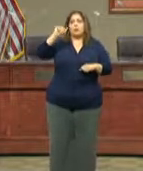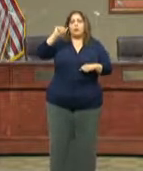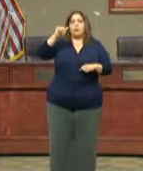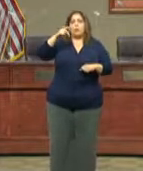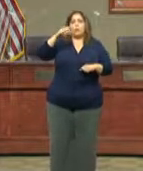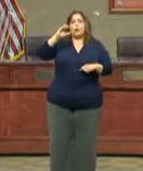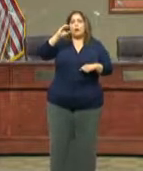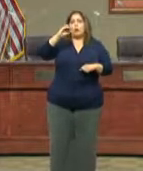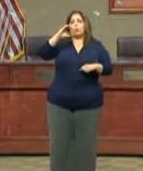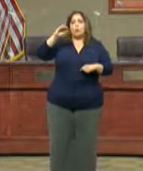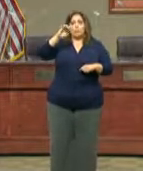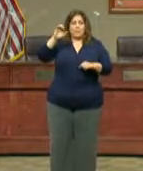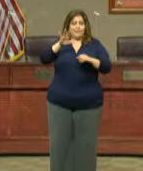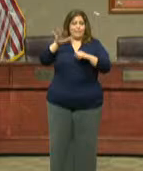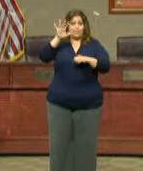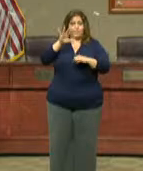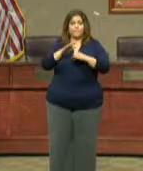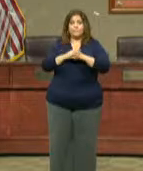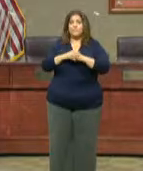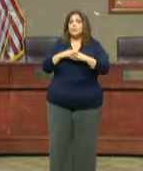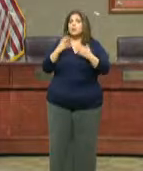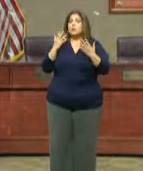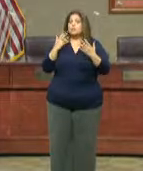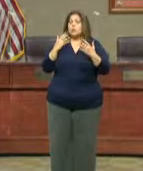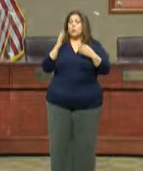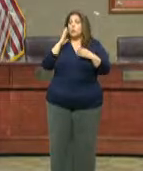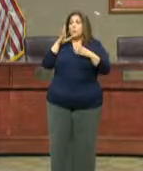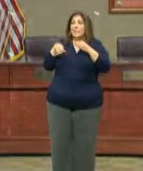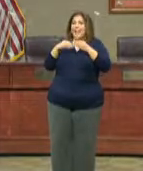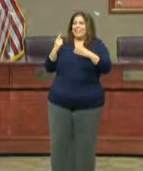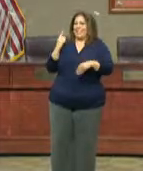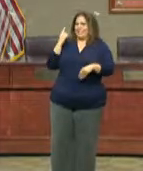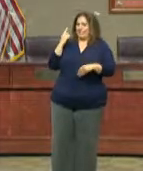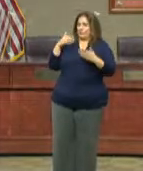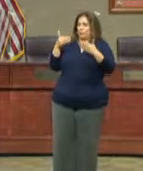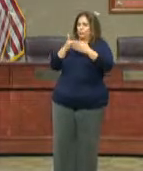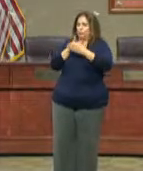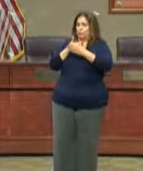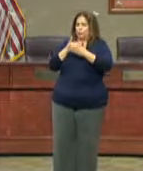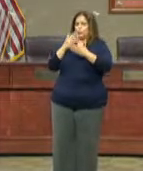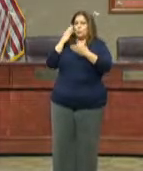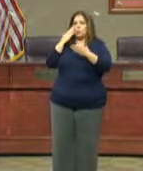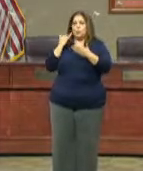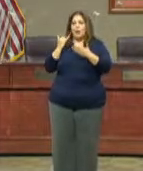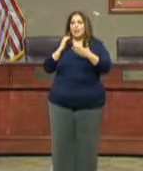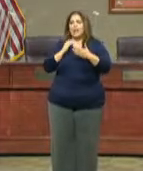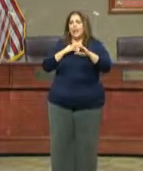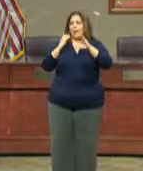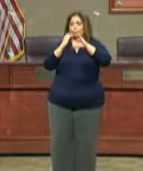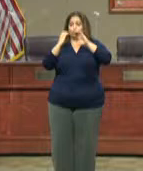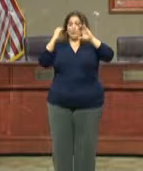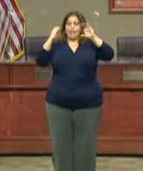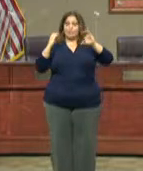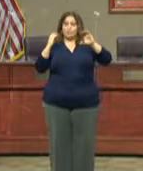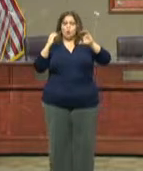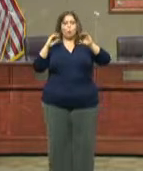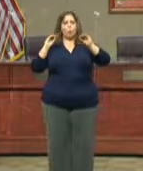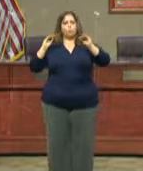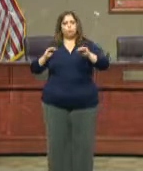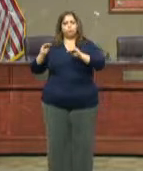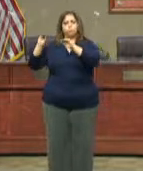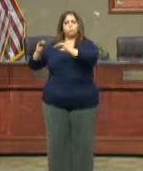And then this is a new feature that is going to be added because our trailer is mobile around the